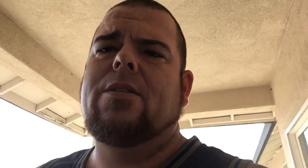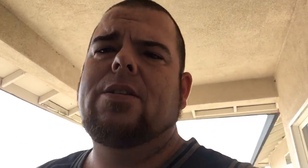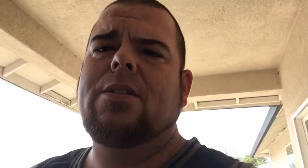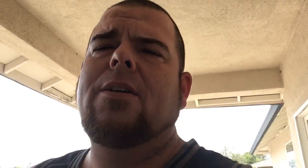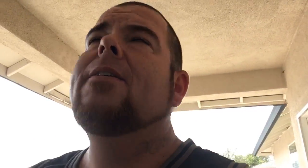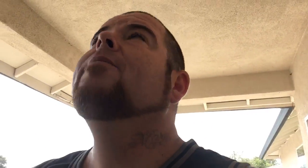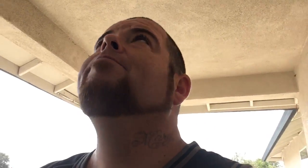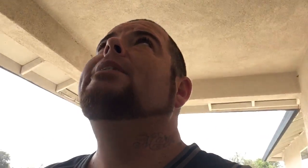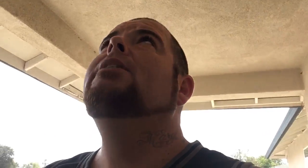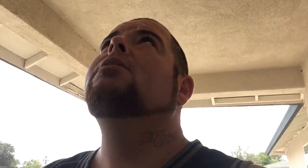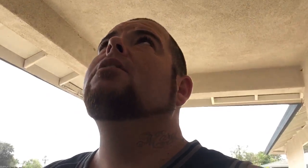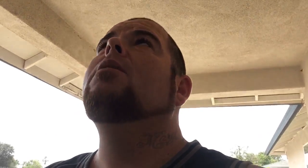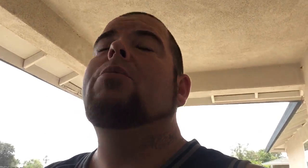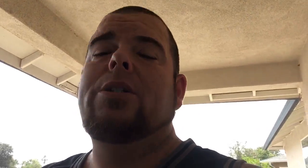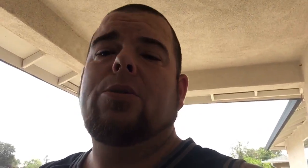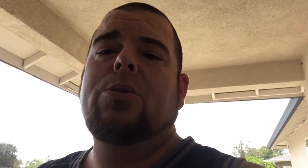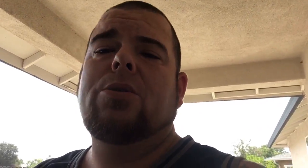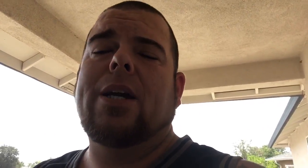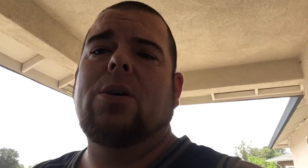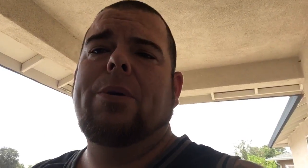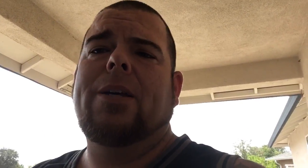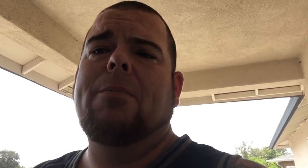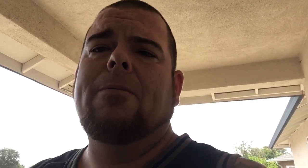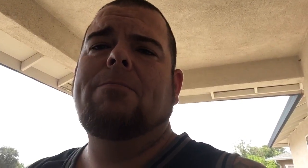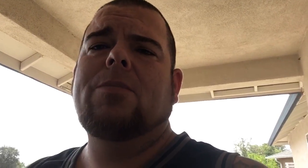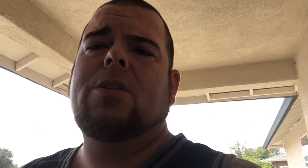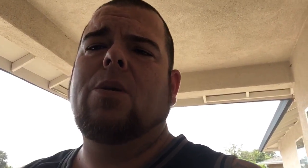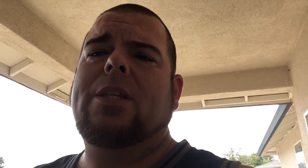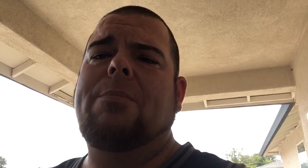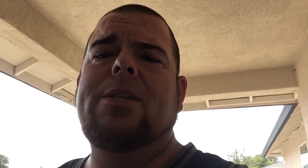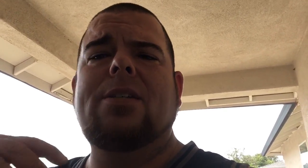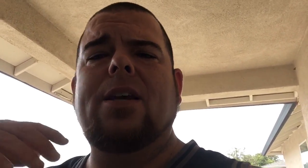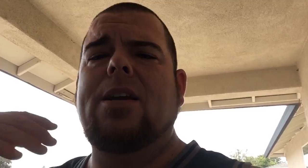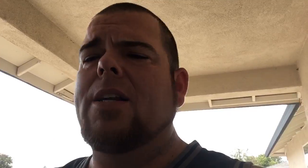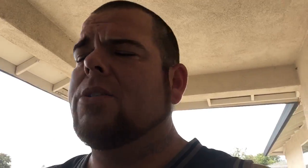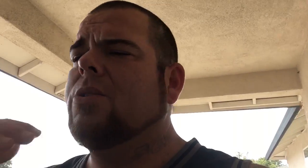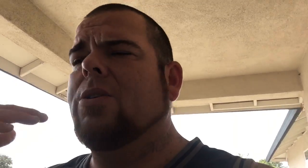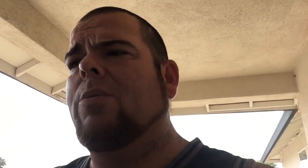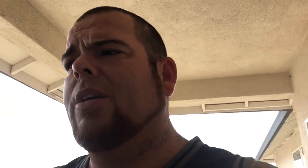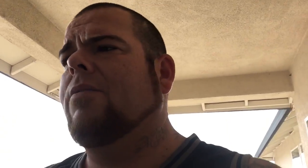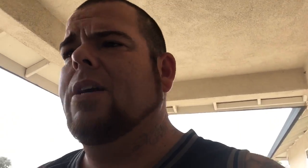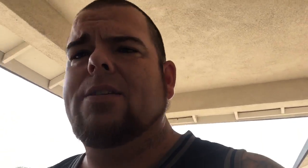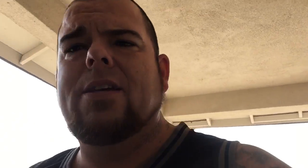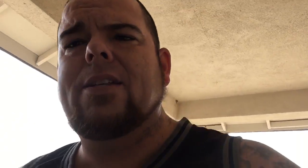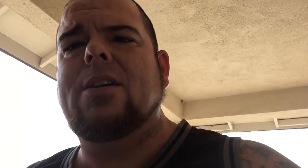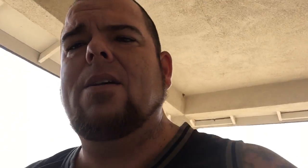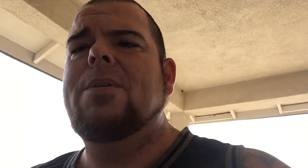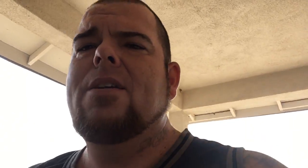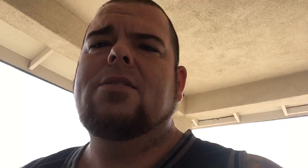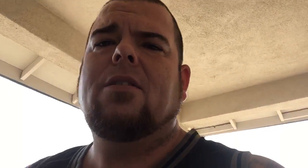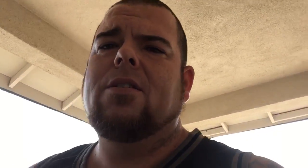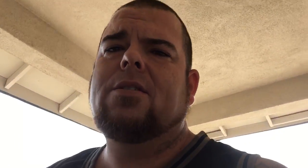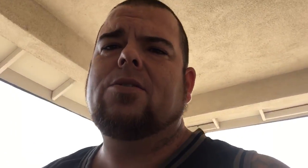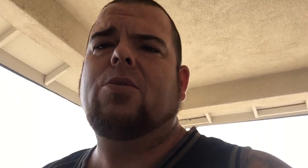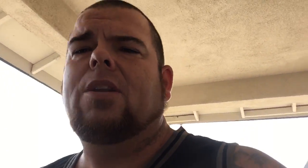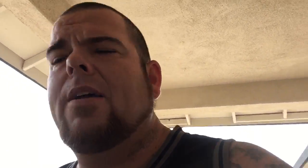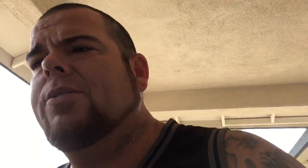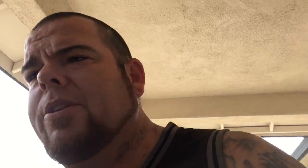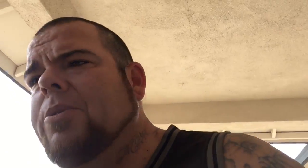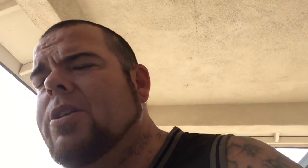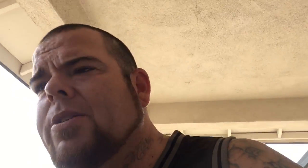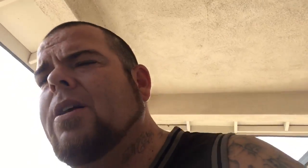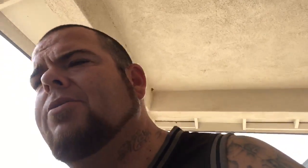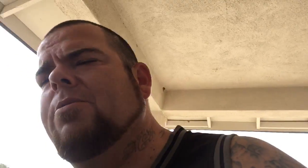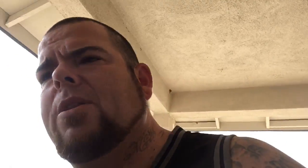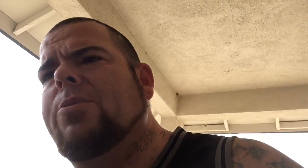You know, he's a preschool, so I got to go pick him up. So with that being said, I just, you know, want to give you guys a heads up. Sorry this is a short live